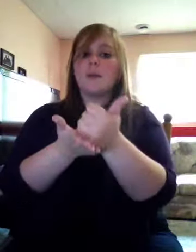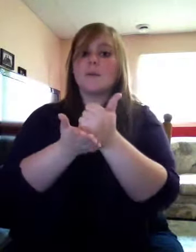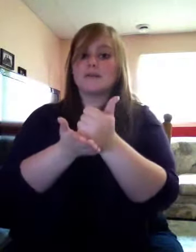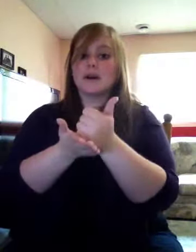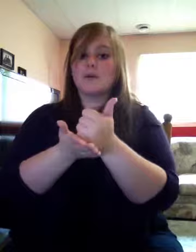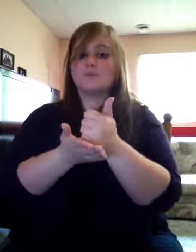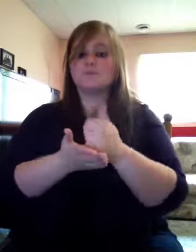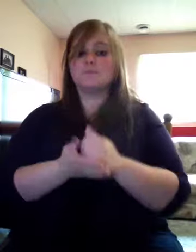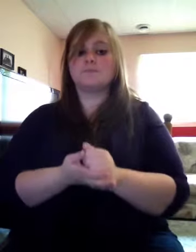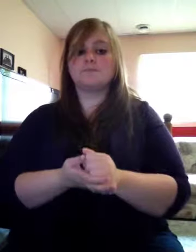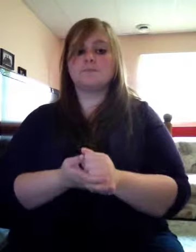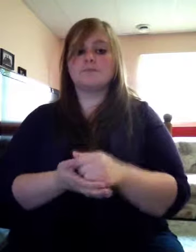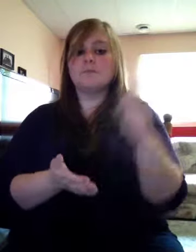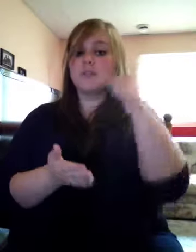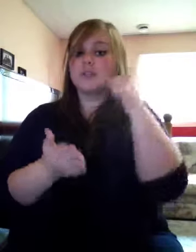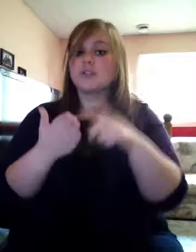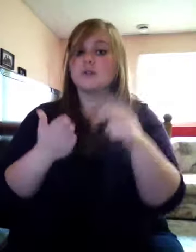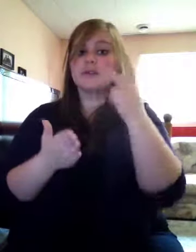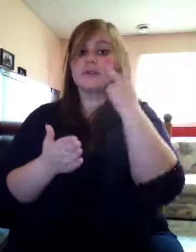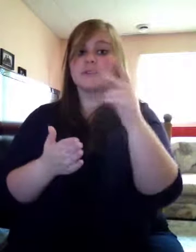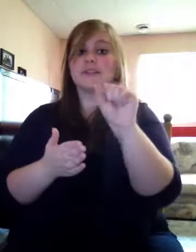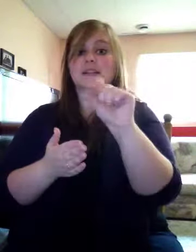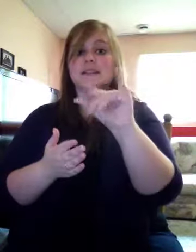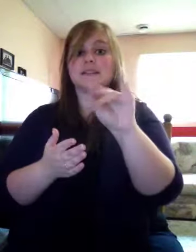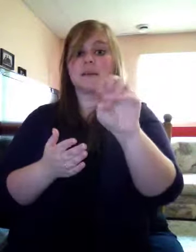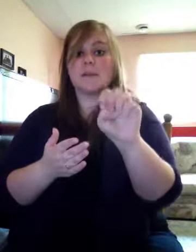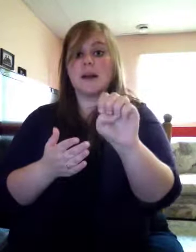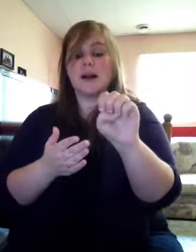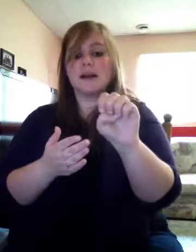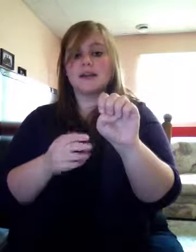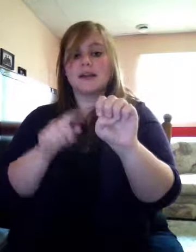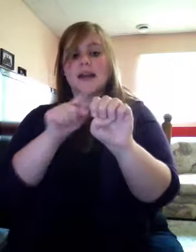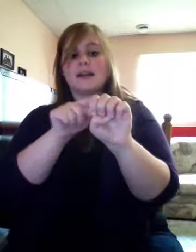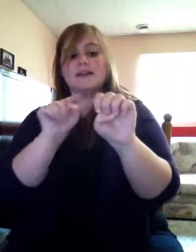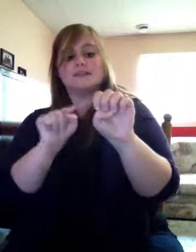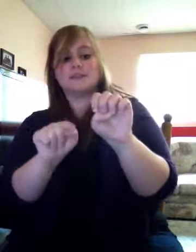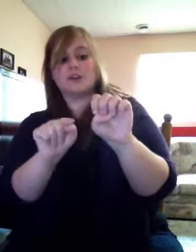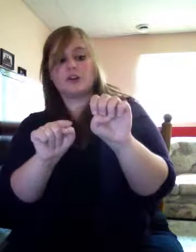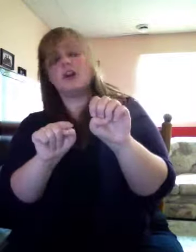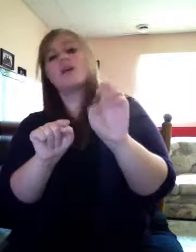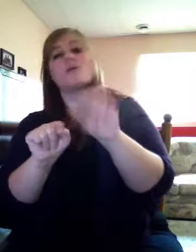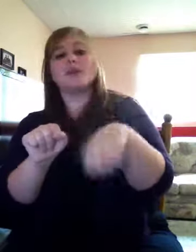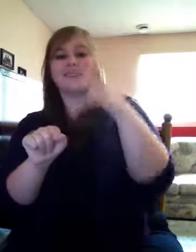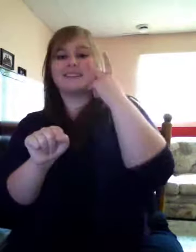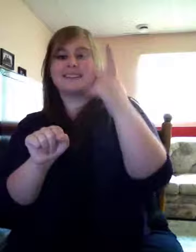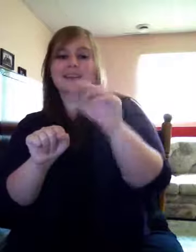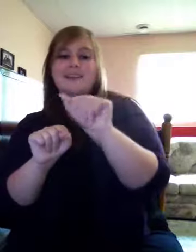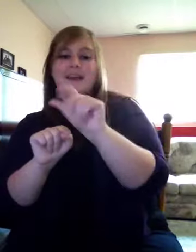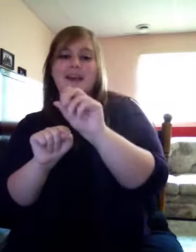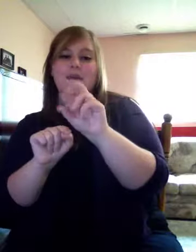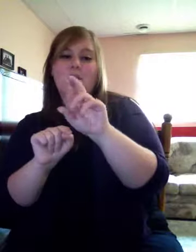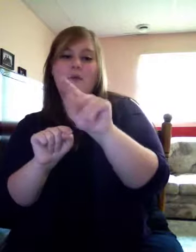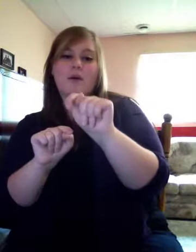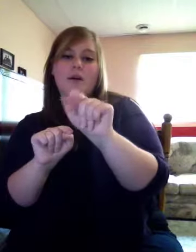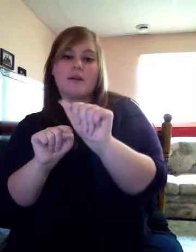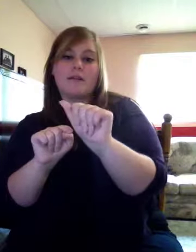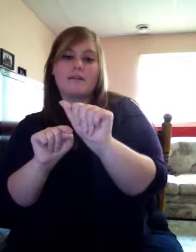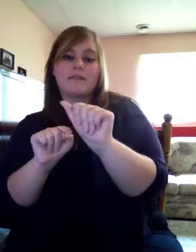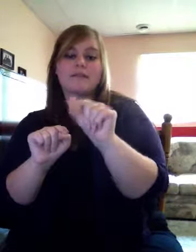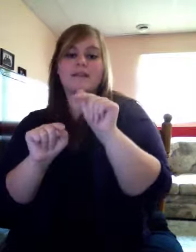the bone table of the spine. Notice just anterior to the spine, we actually can see here the aorta. This very large structure is actually a